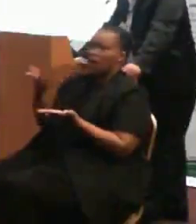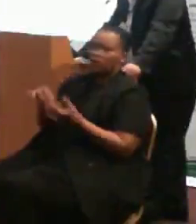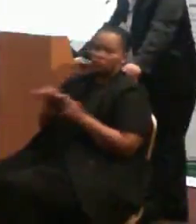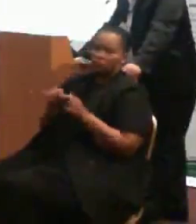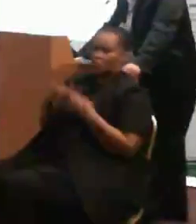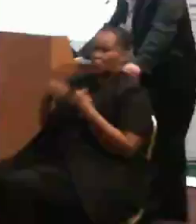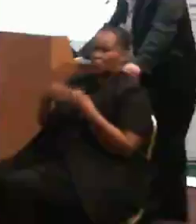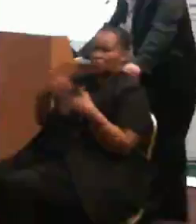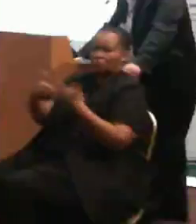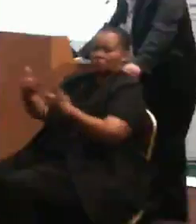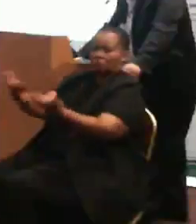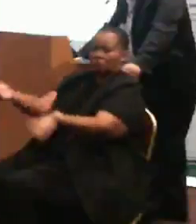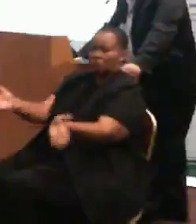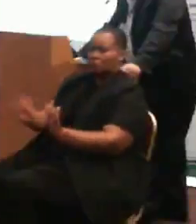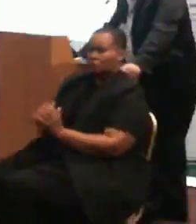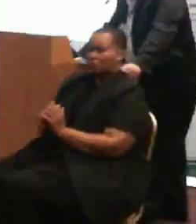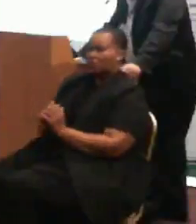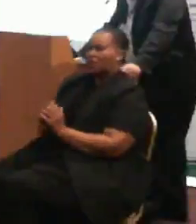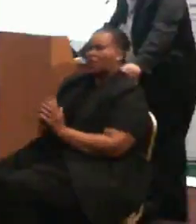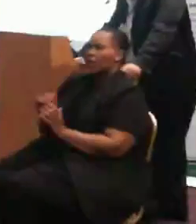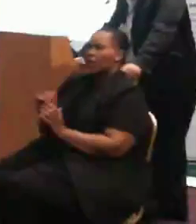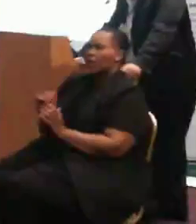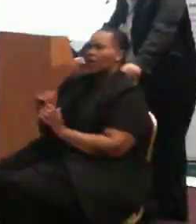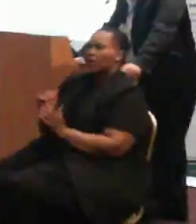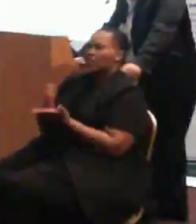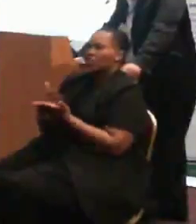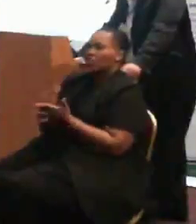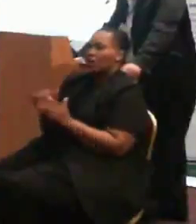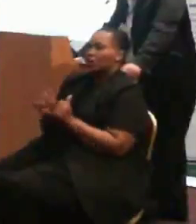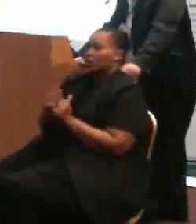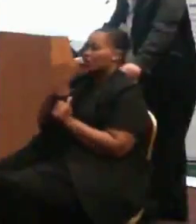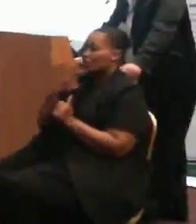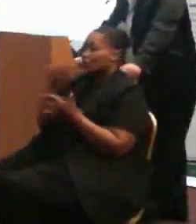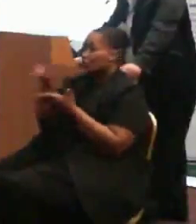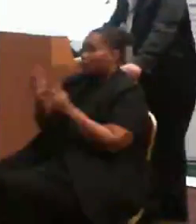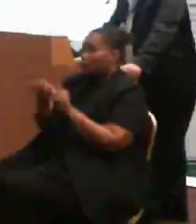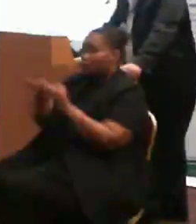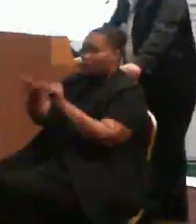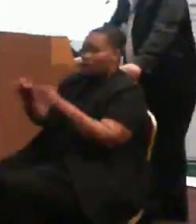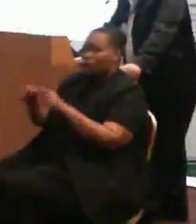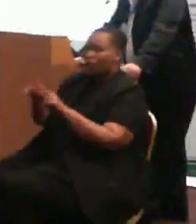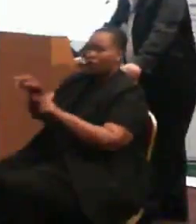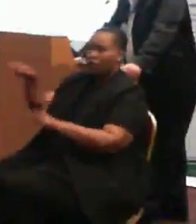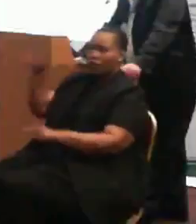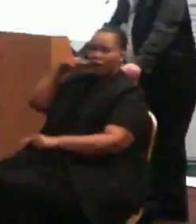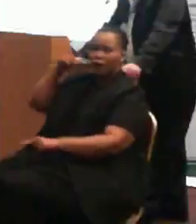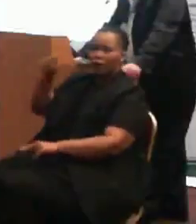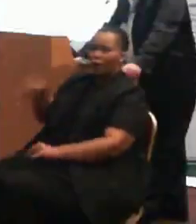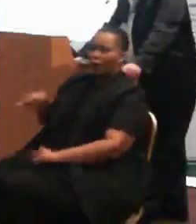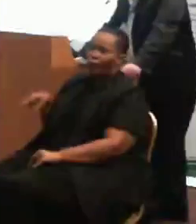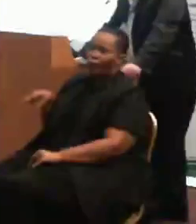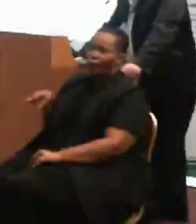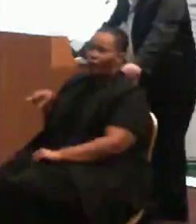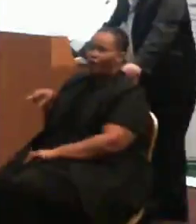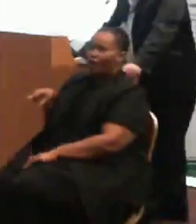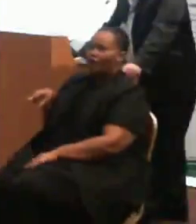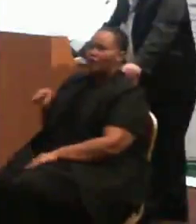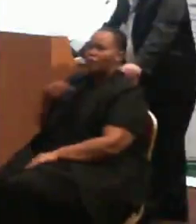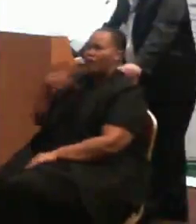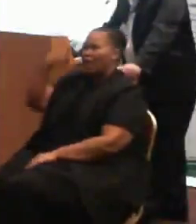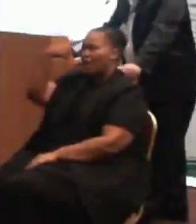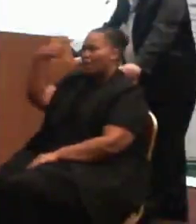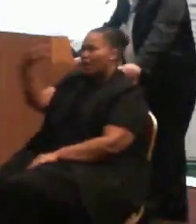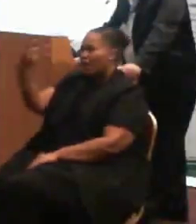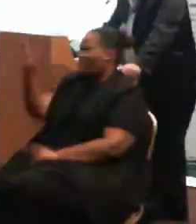application. Your very stakeholder, your shareholder tells you you're unsustainable, but you ignore that. I can't believe